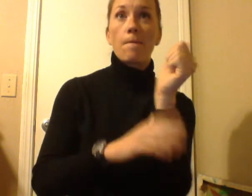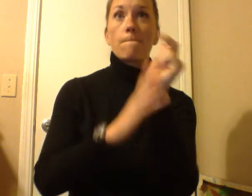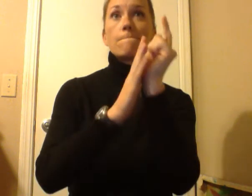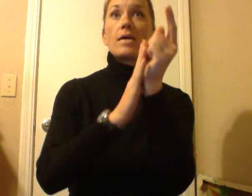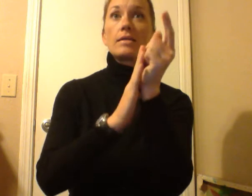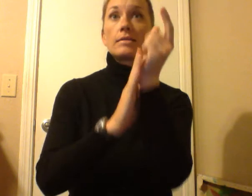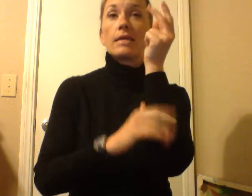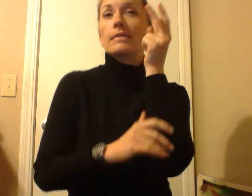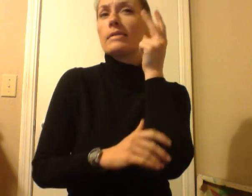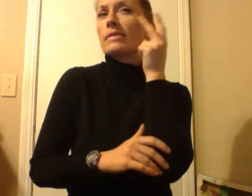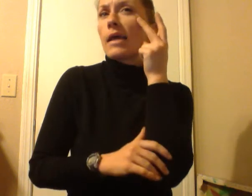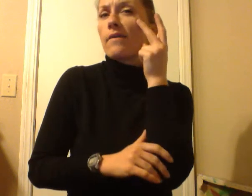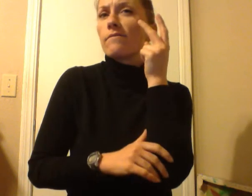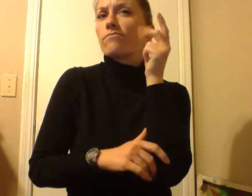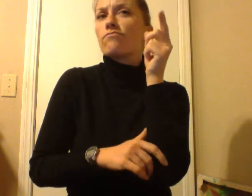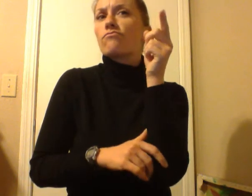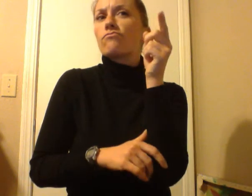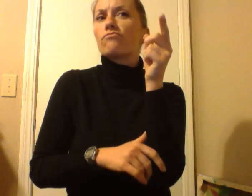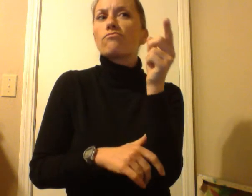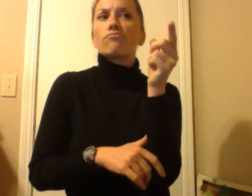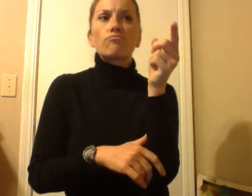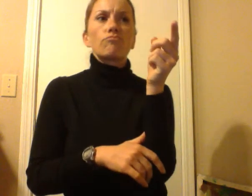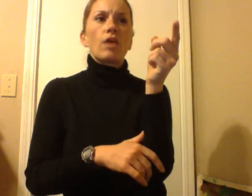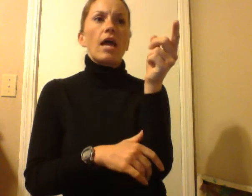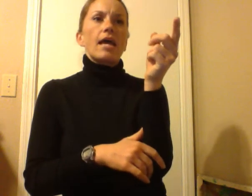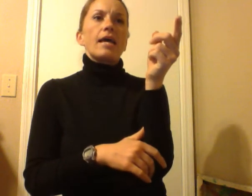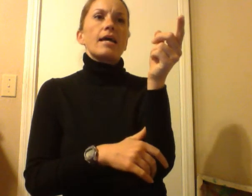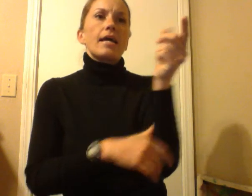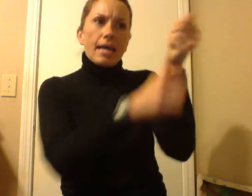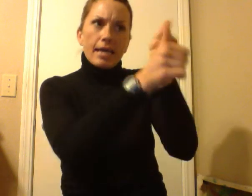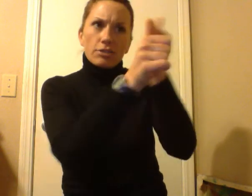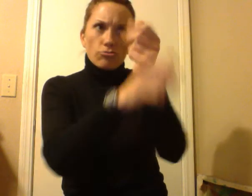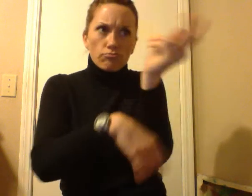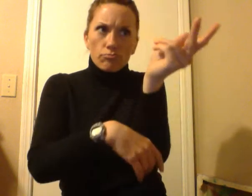between the two of you. You can each make your own or you can make it together.